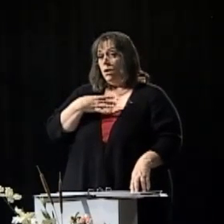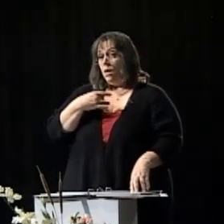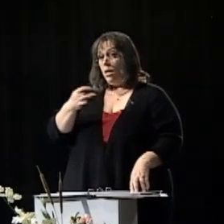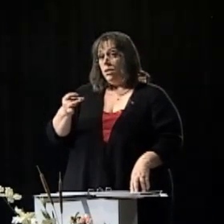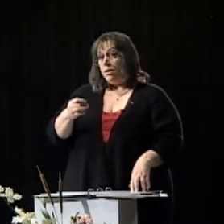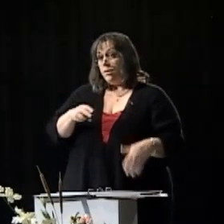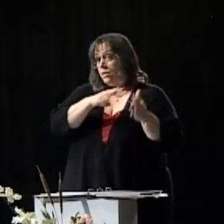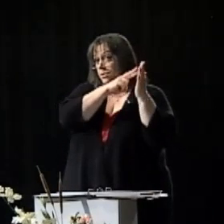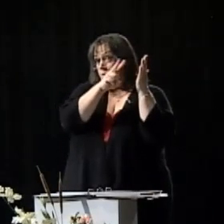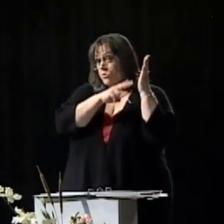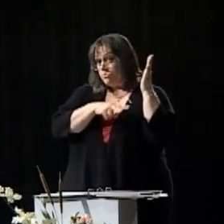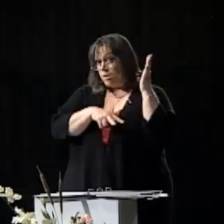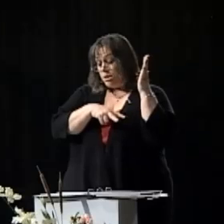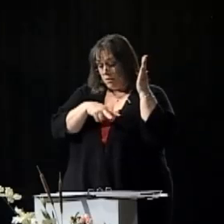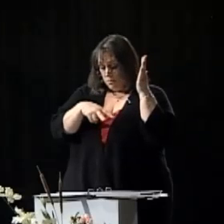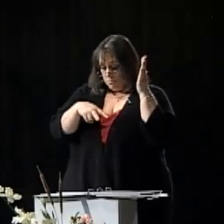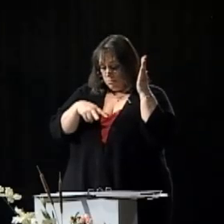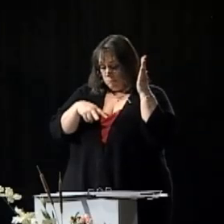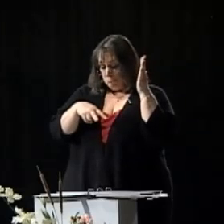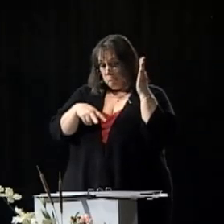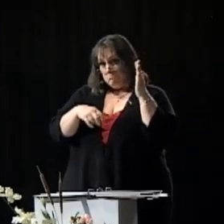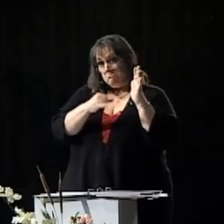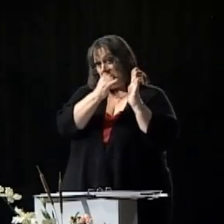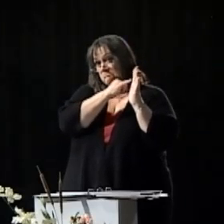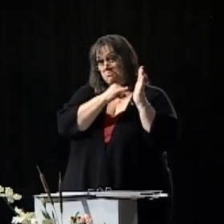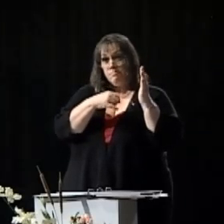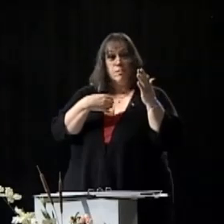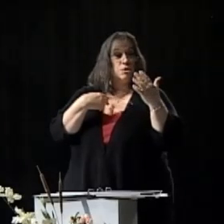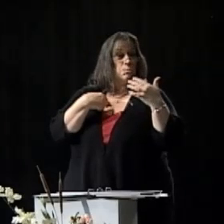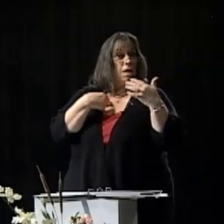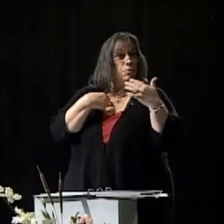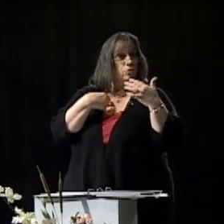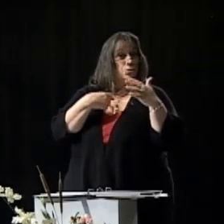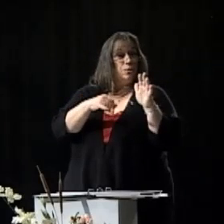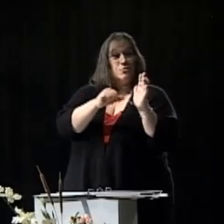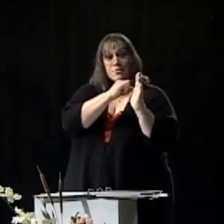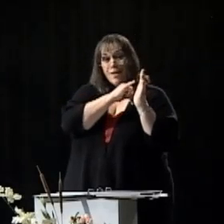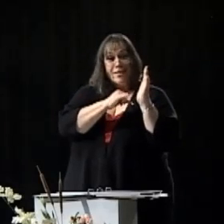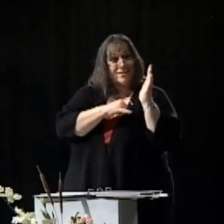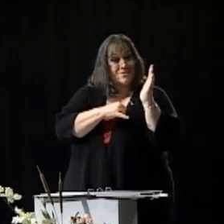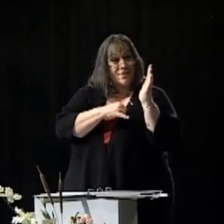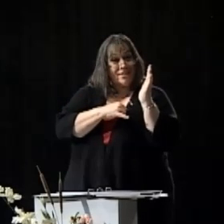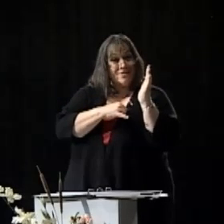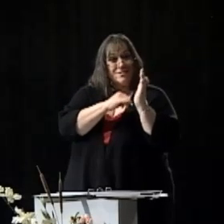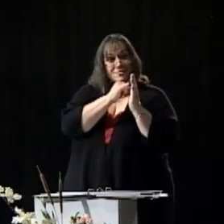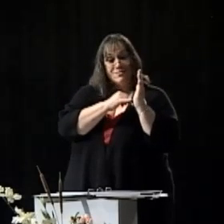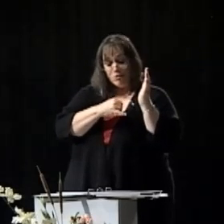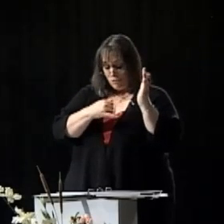I like to read. These is my personal ones. I like to paint or draw.